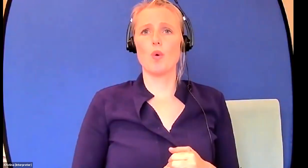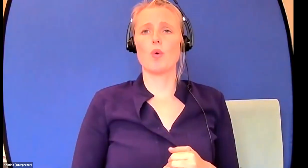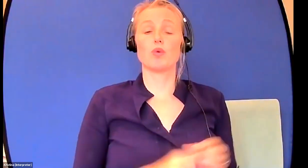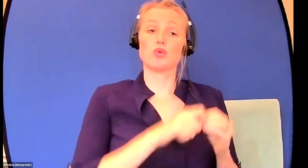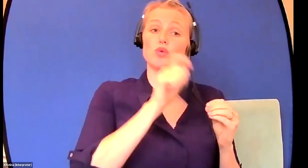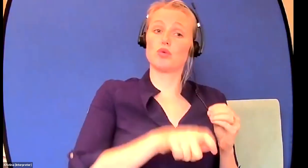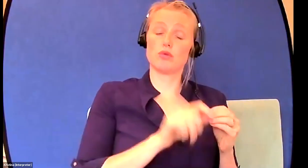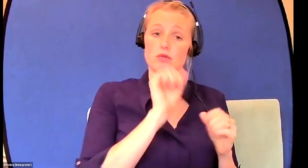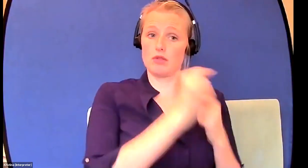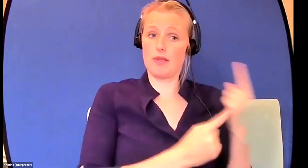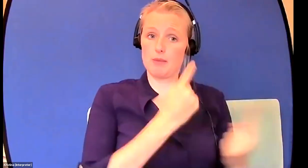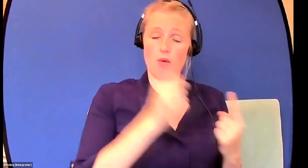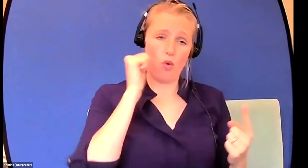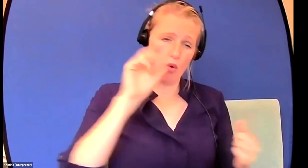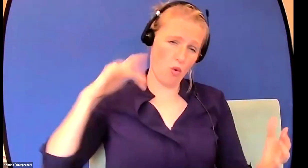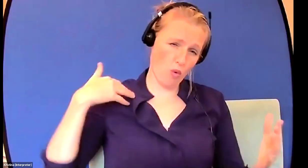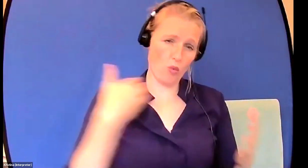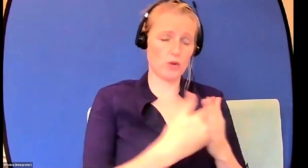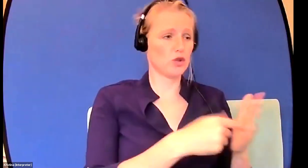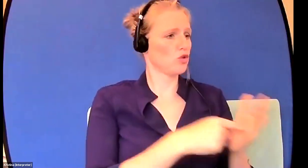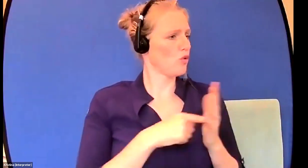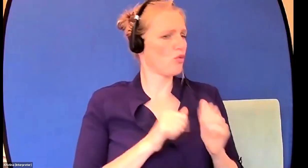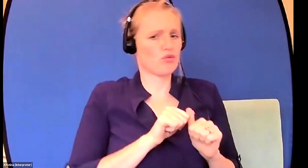students have always shown great